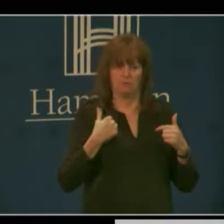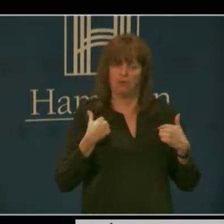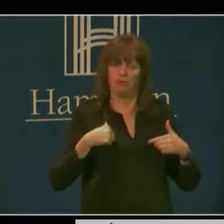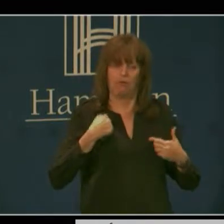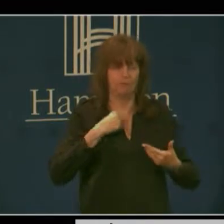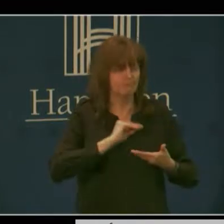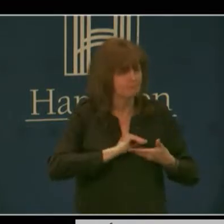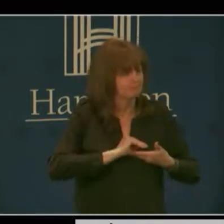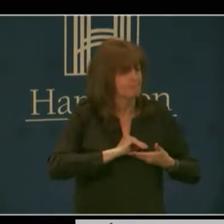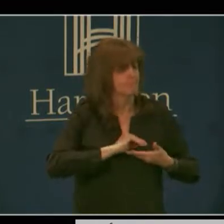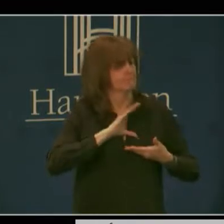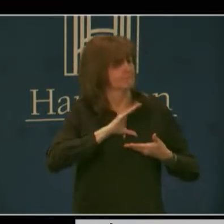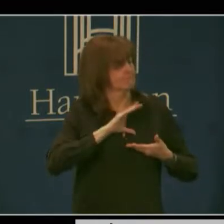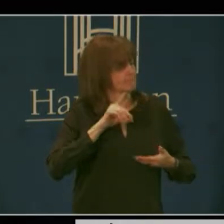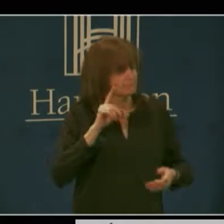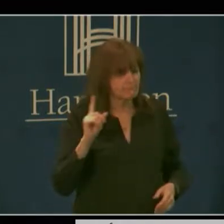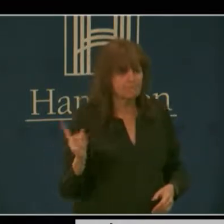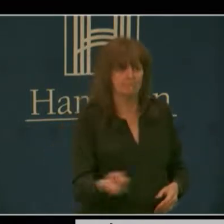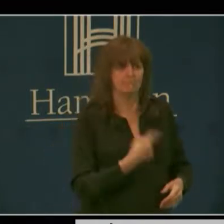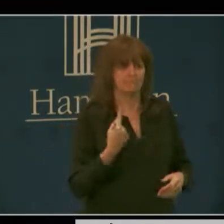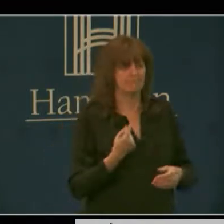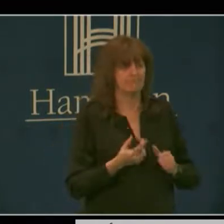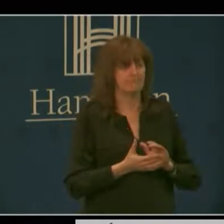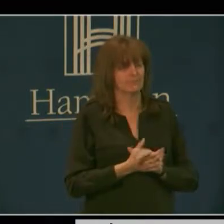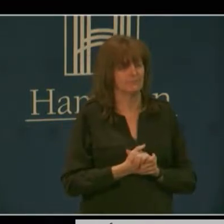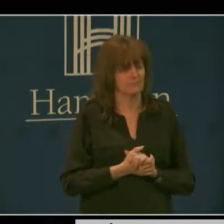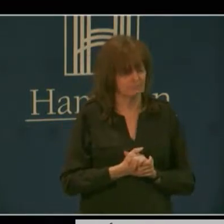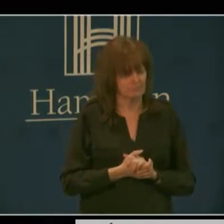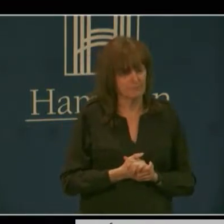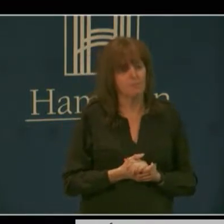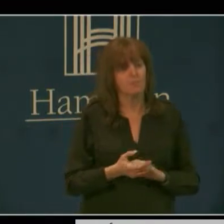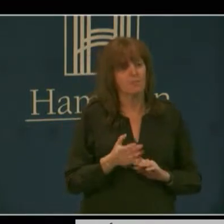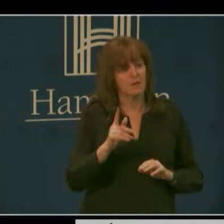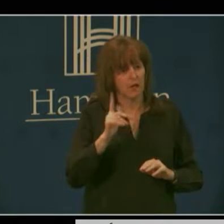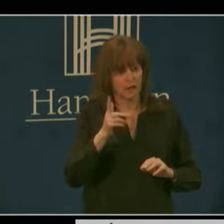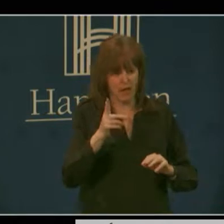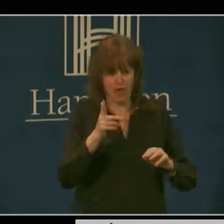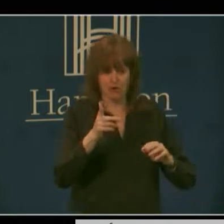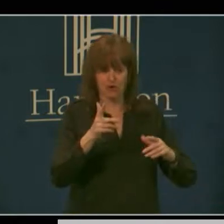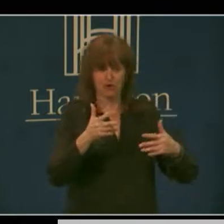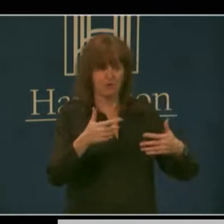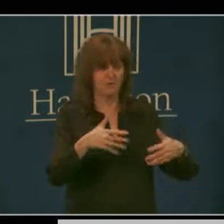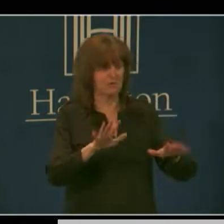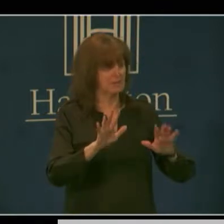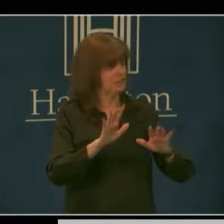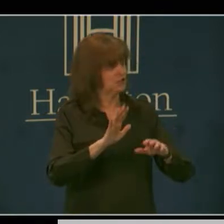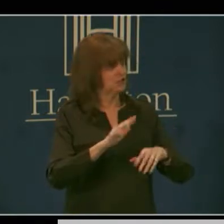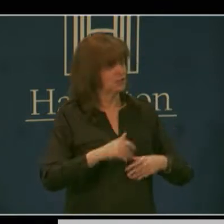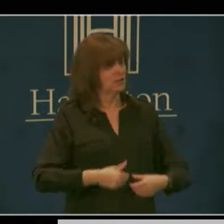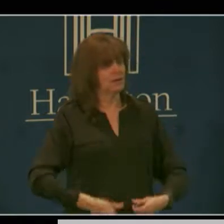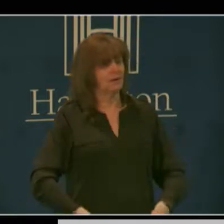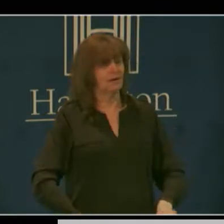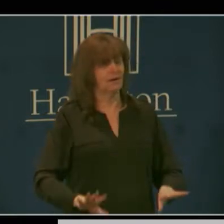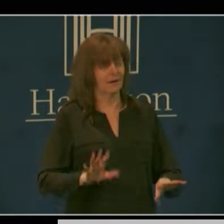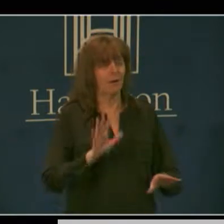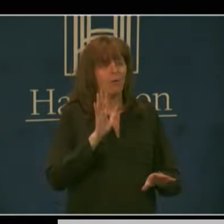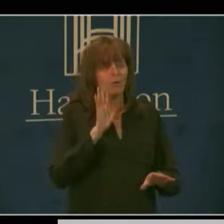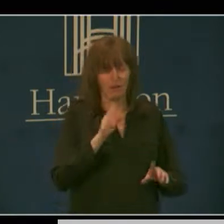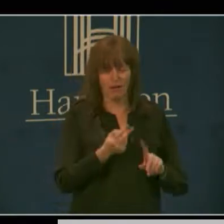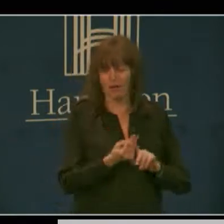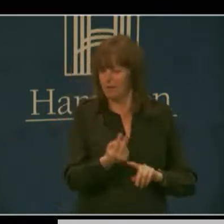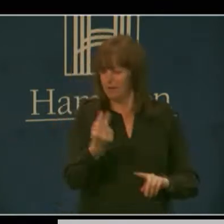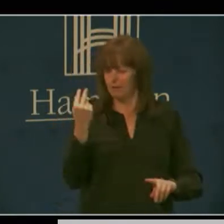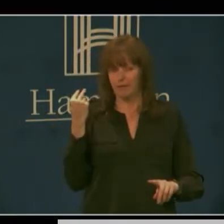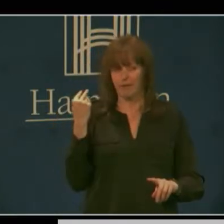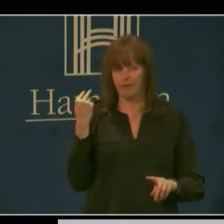and review things too often. But when the time comes to look back and review how this city moved through this, I think we're going to find some